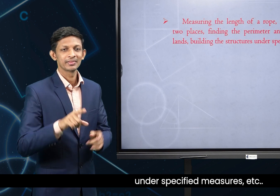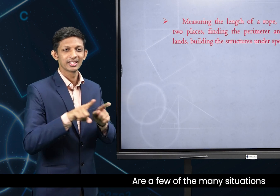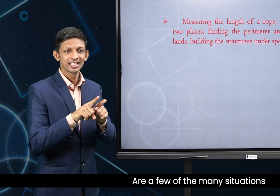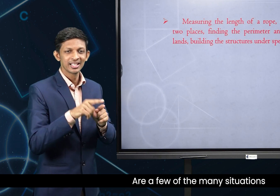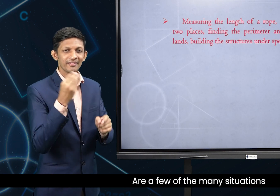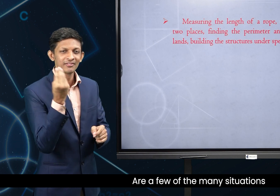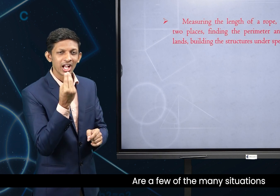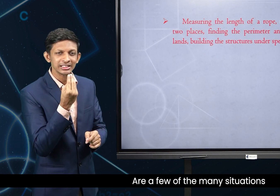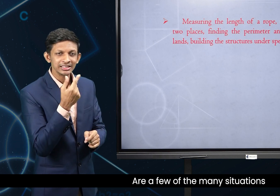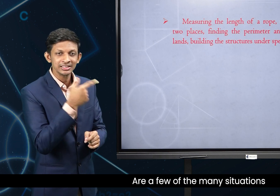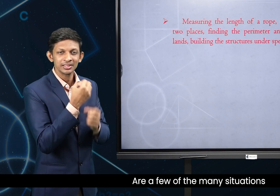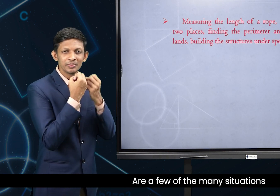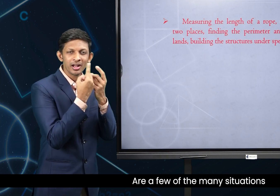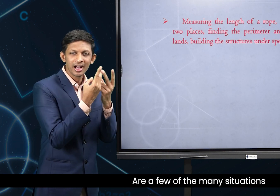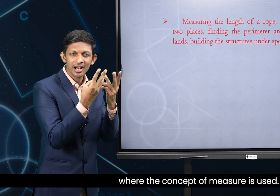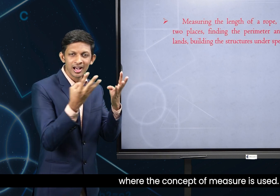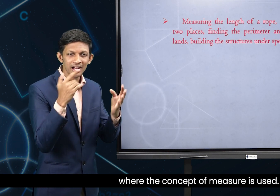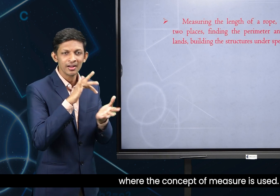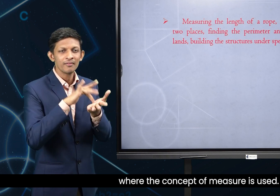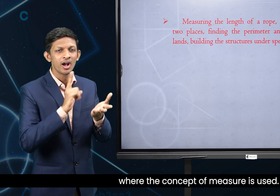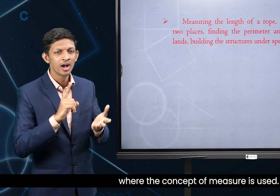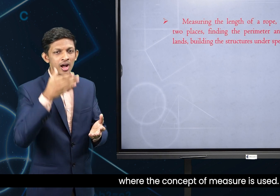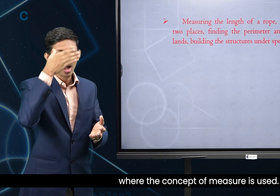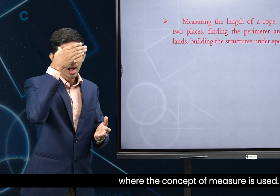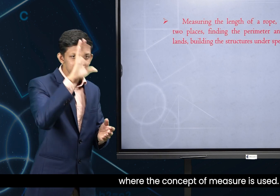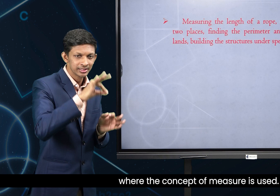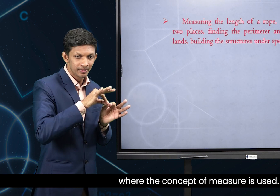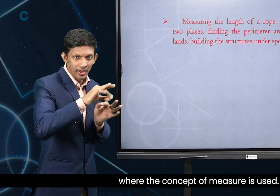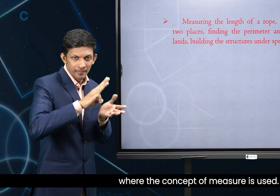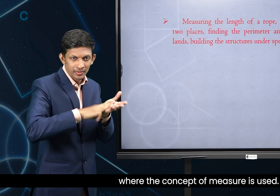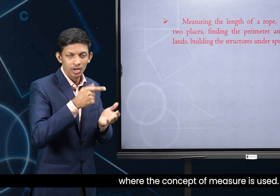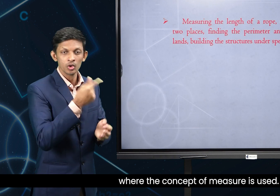Are a few of the many situations where the concept of measure is used.